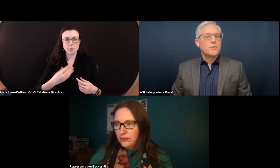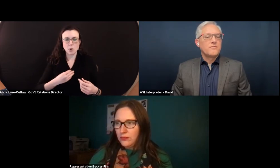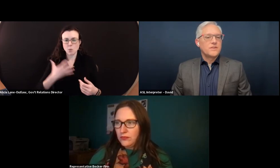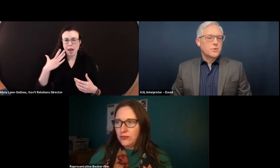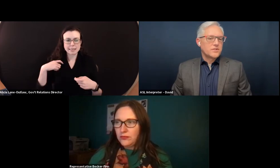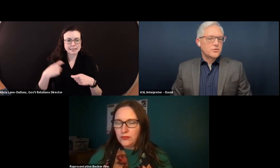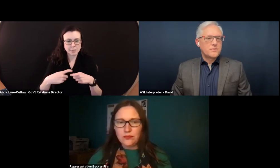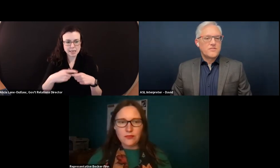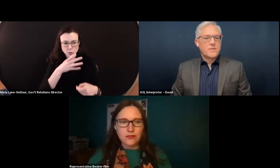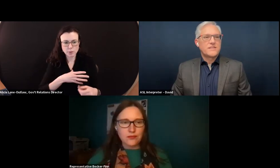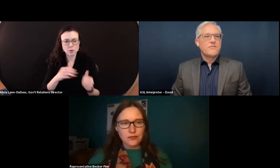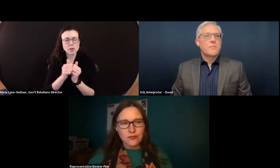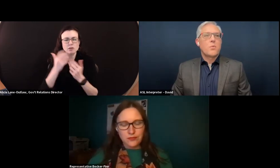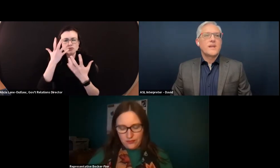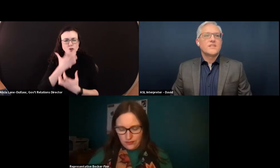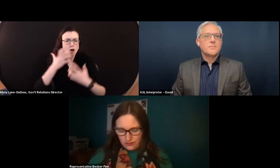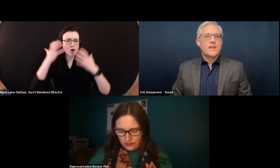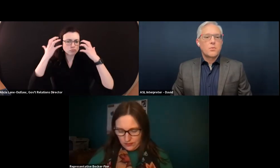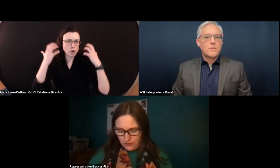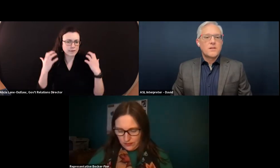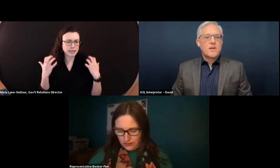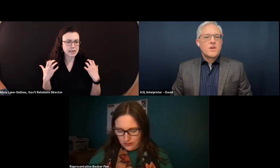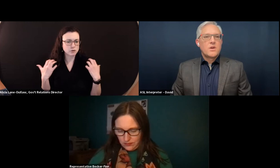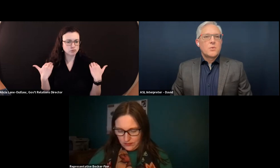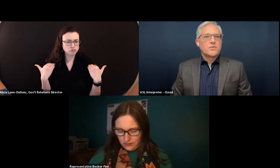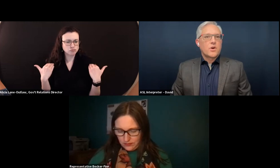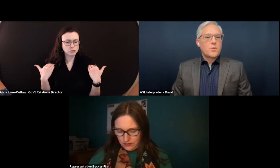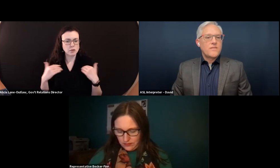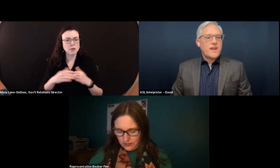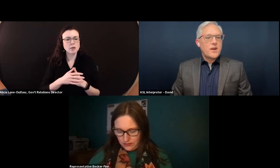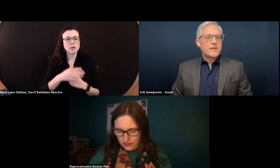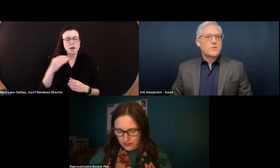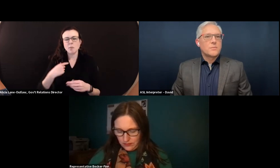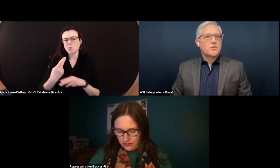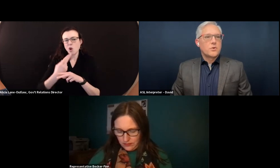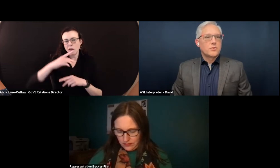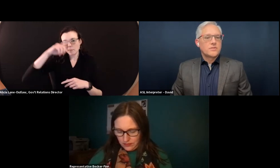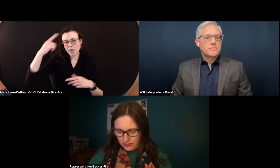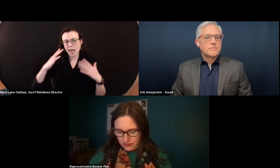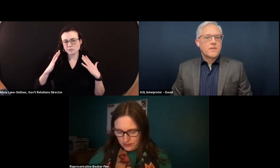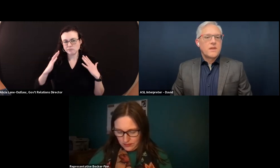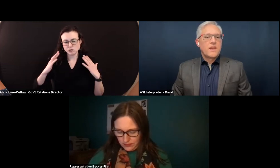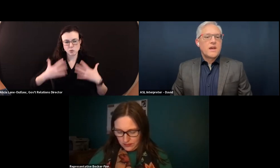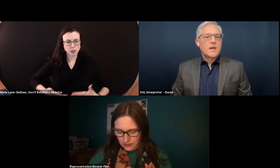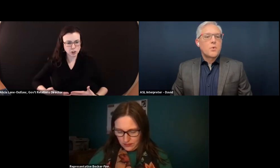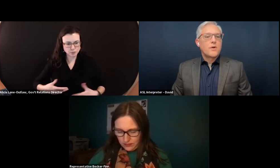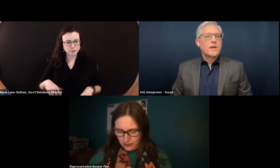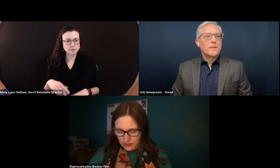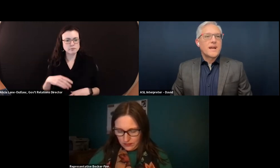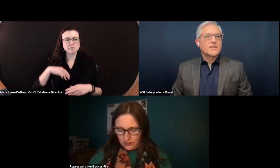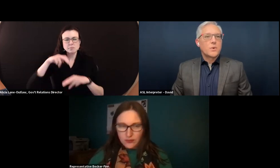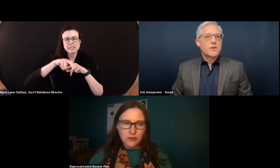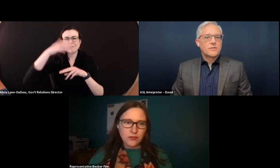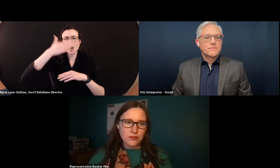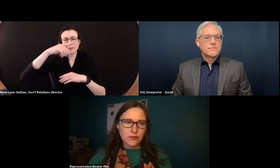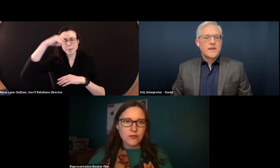I'll give you a visual description of myself. I'm a white Hispanic woman with dark wavy hair down to my shoulders, and I'm wearing a